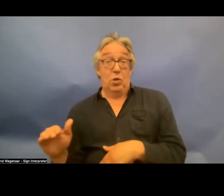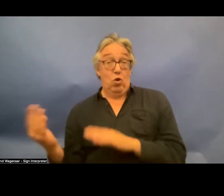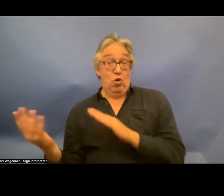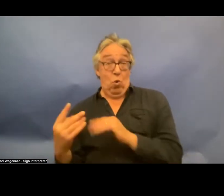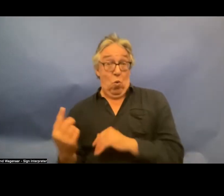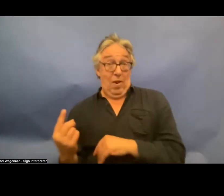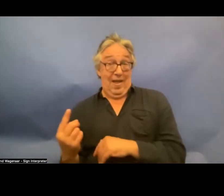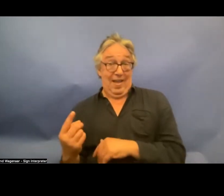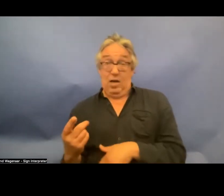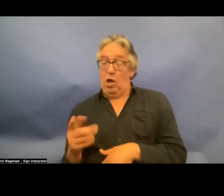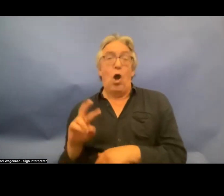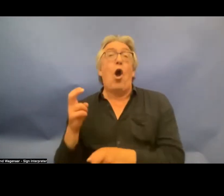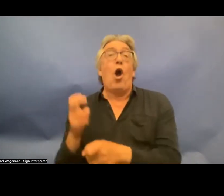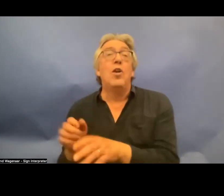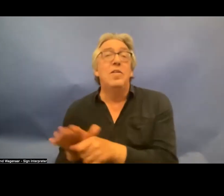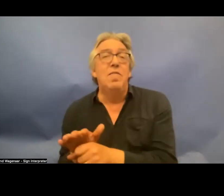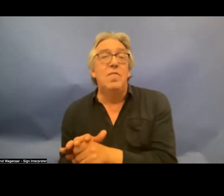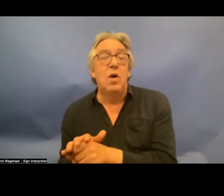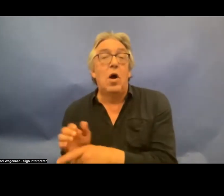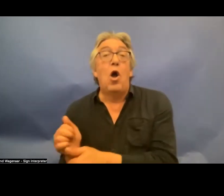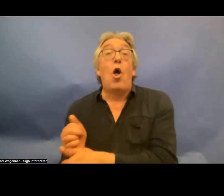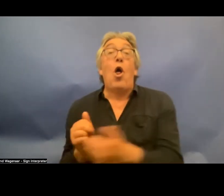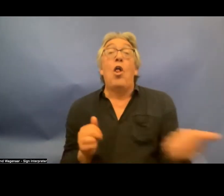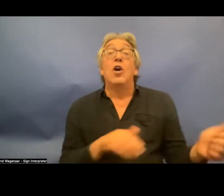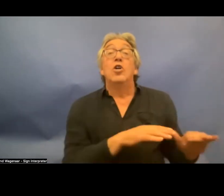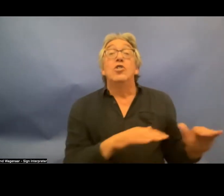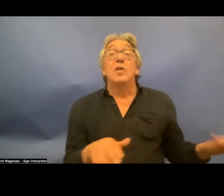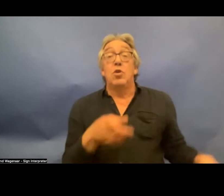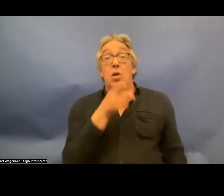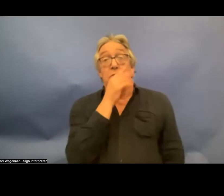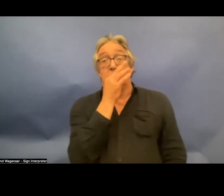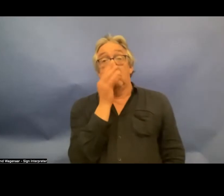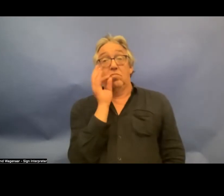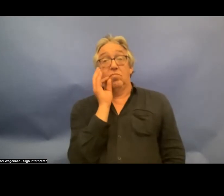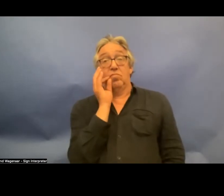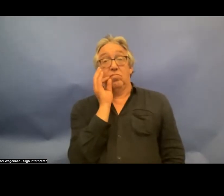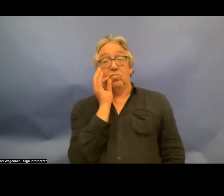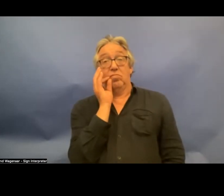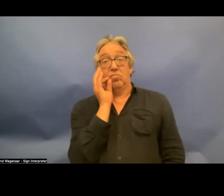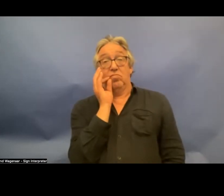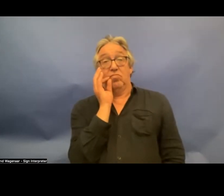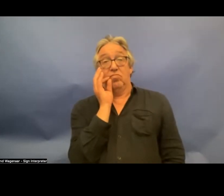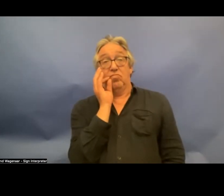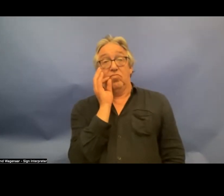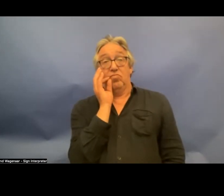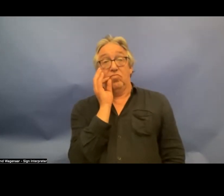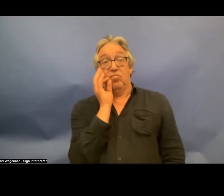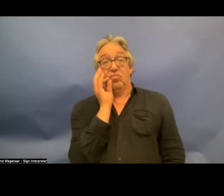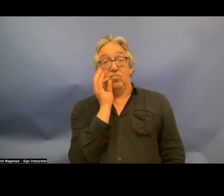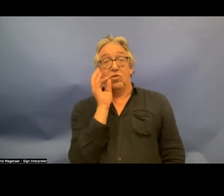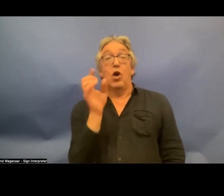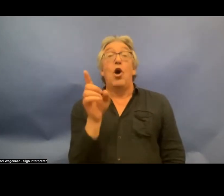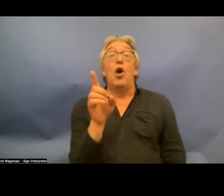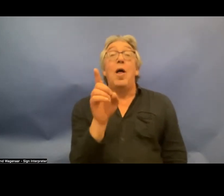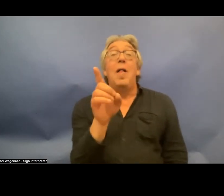And the negative example is always Great Britain or kind of Sweden. Where you say, okay, you close